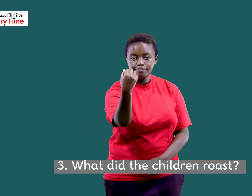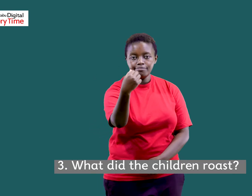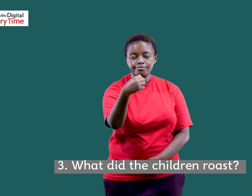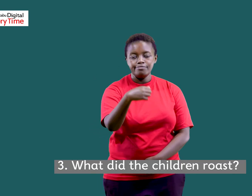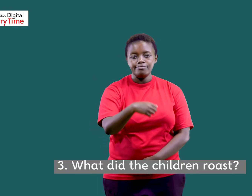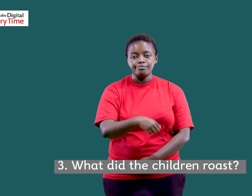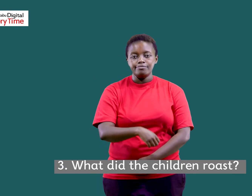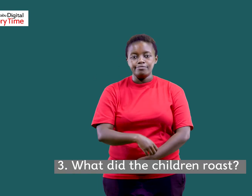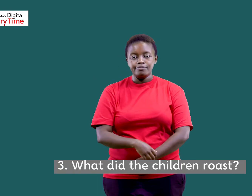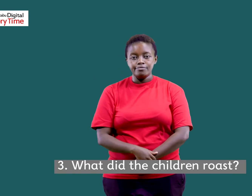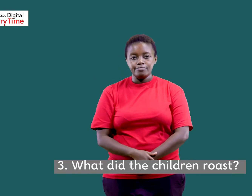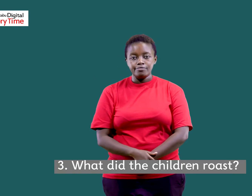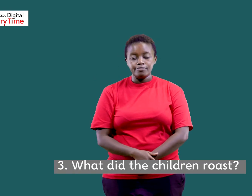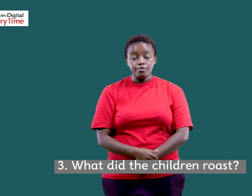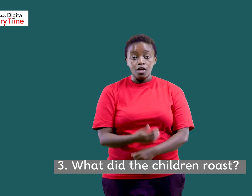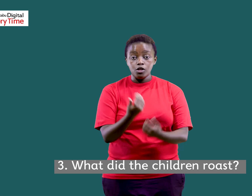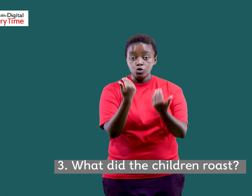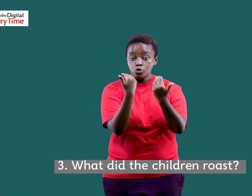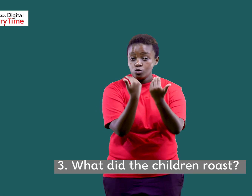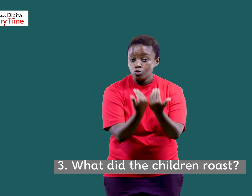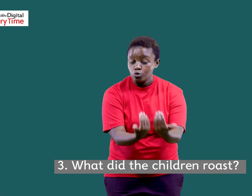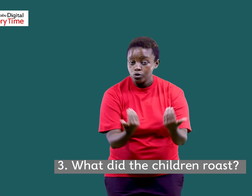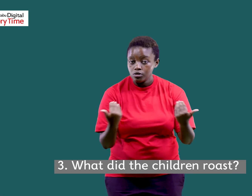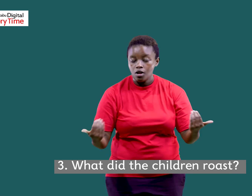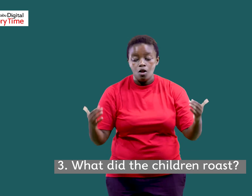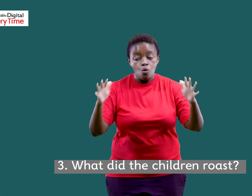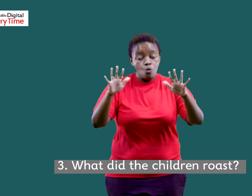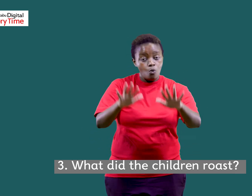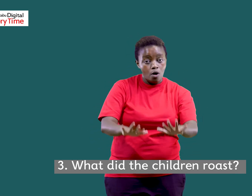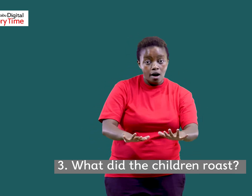Number three, what did the children roast?